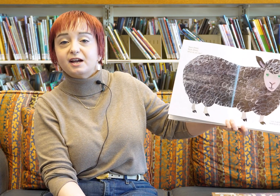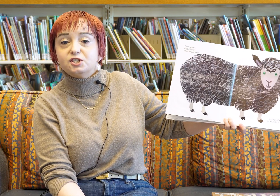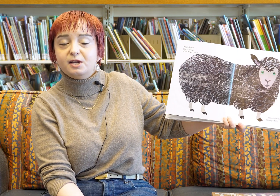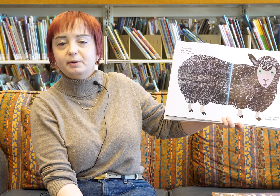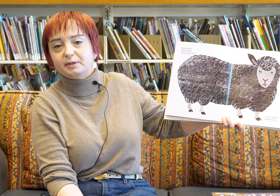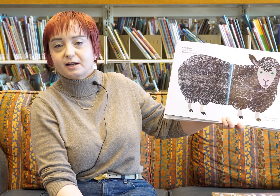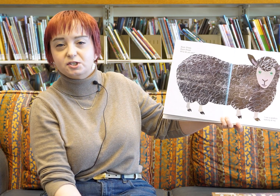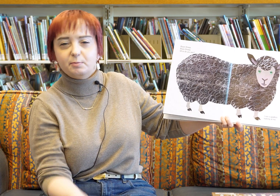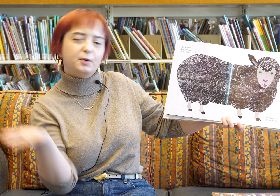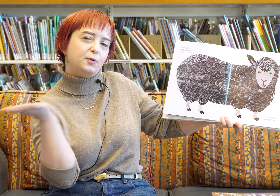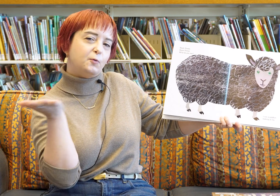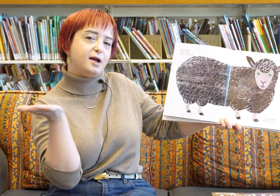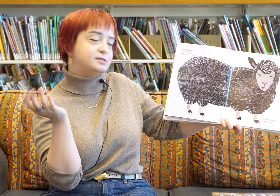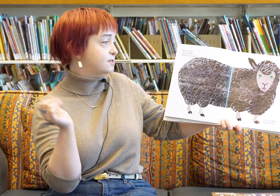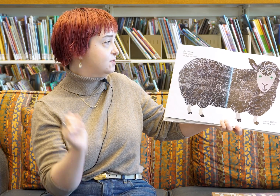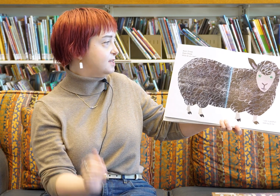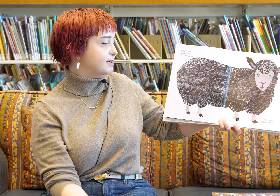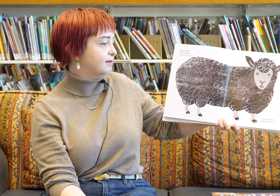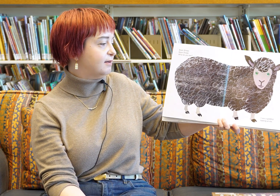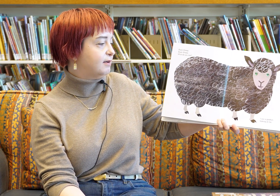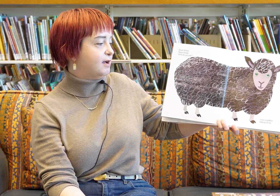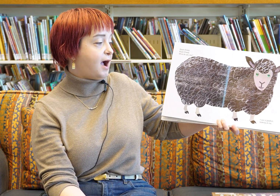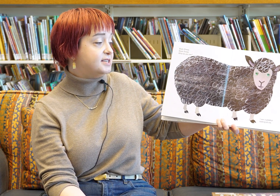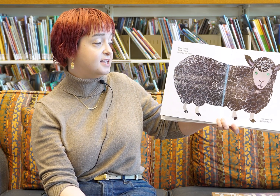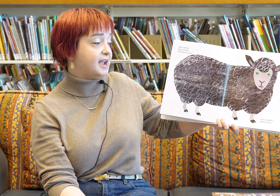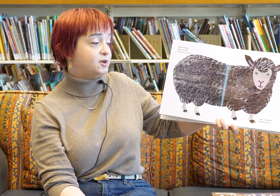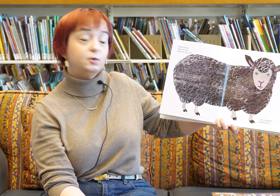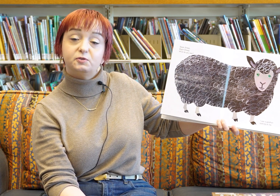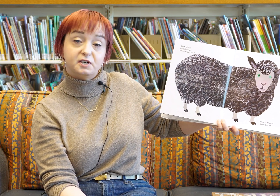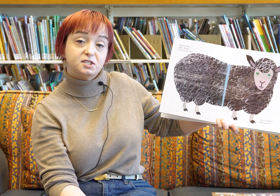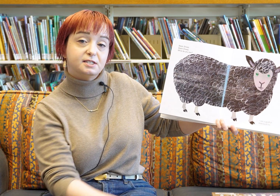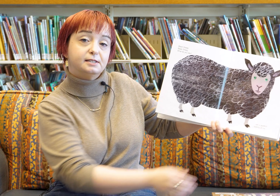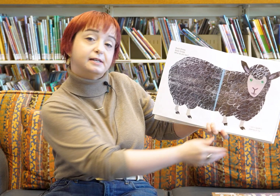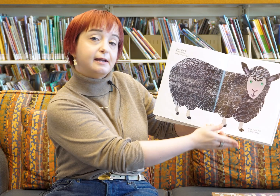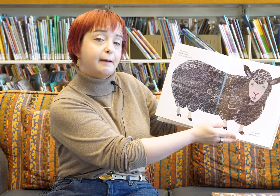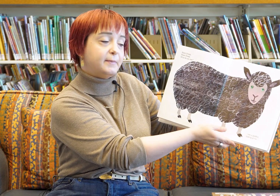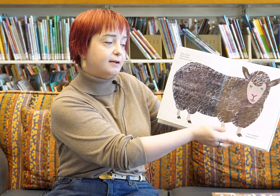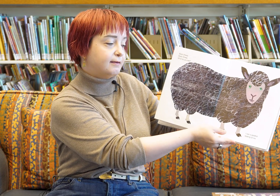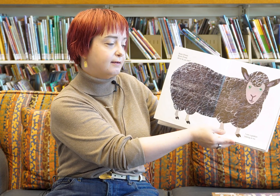Black sheep, what do you see? I see a goldfish looking at me.